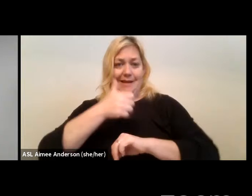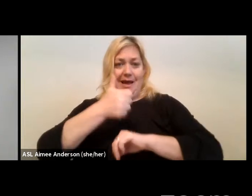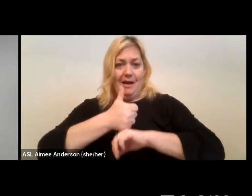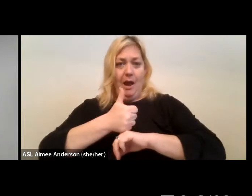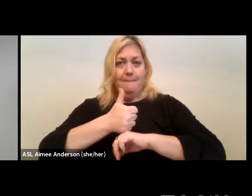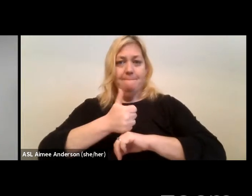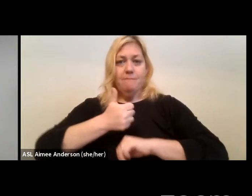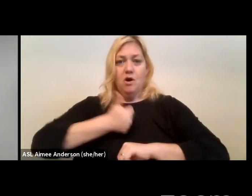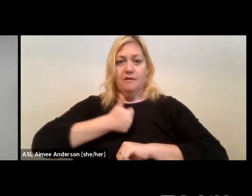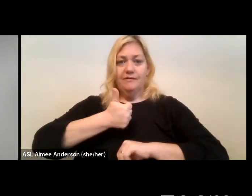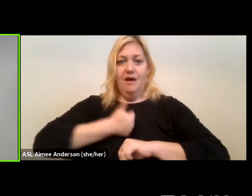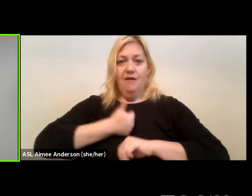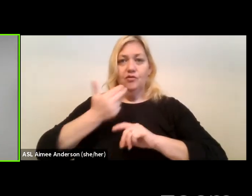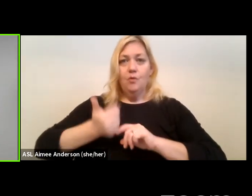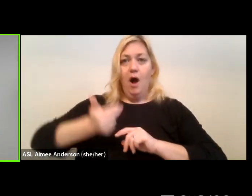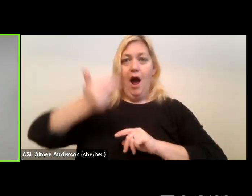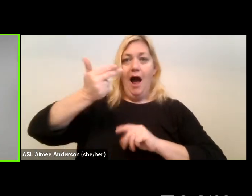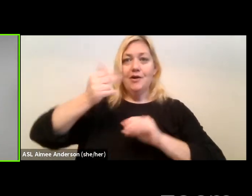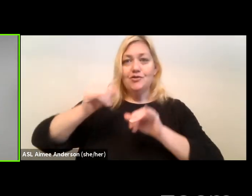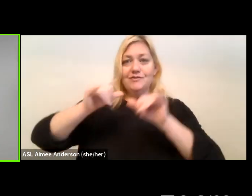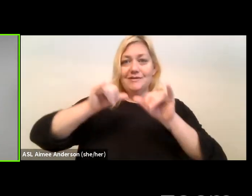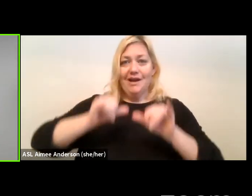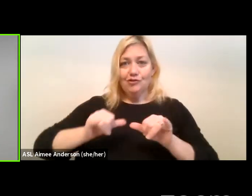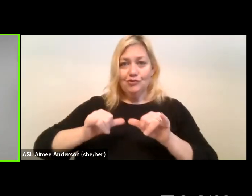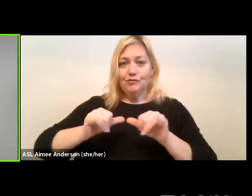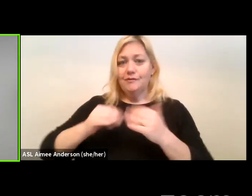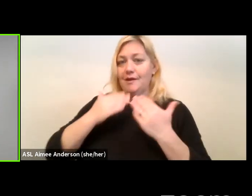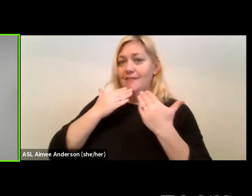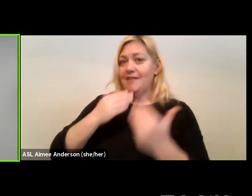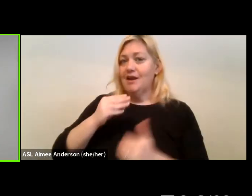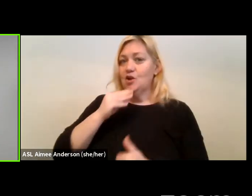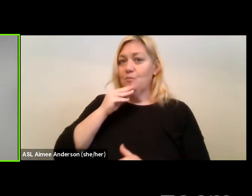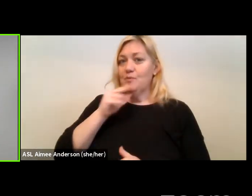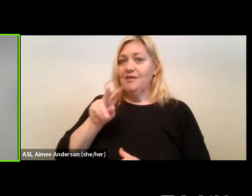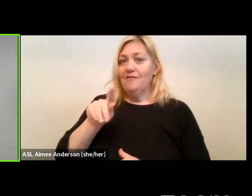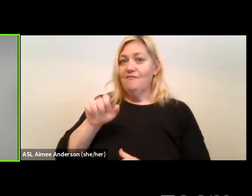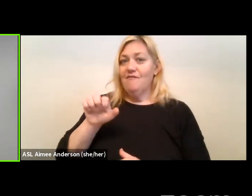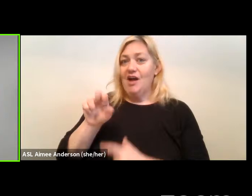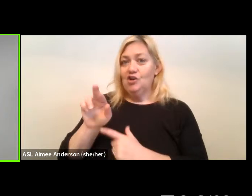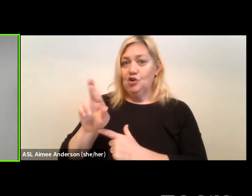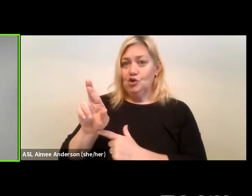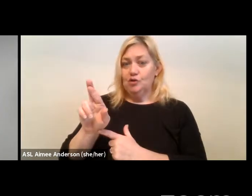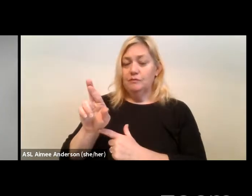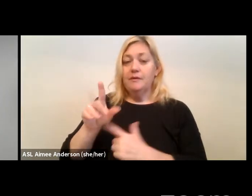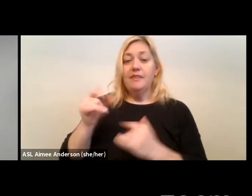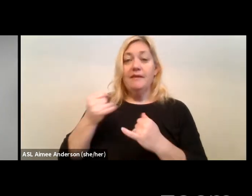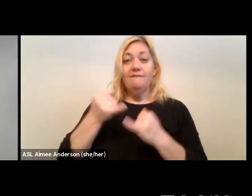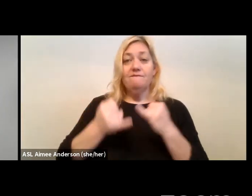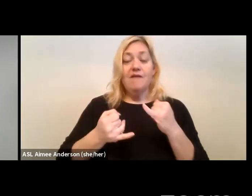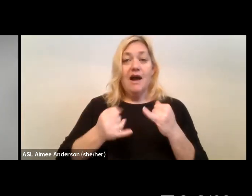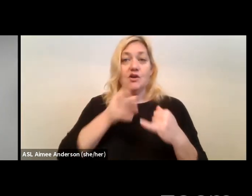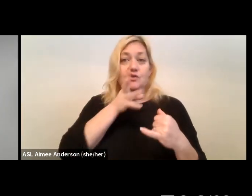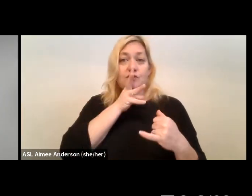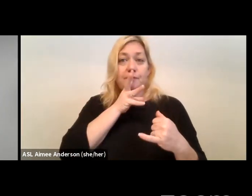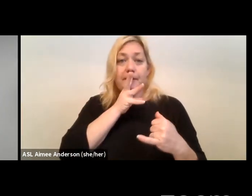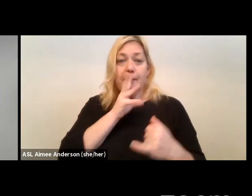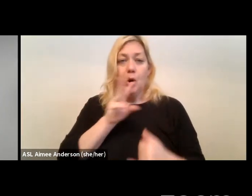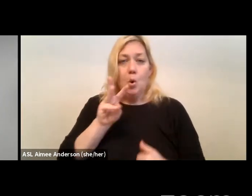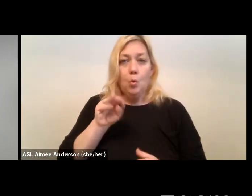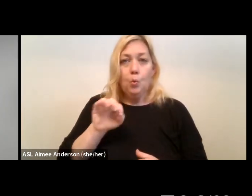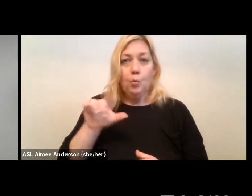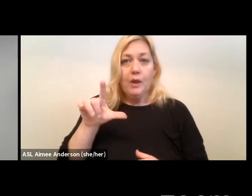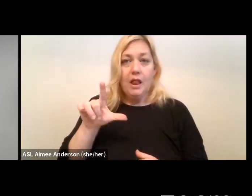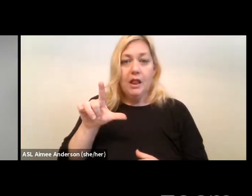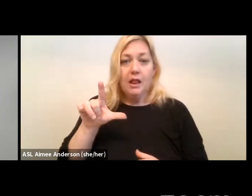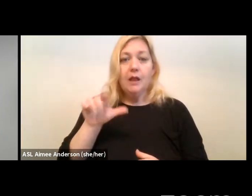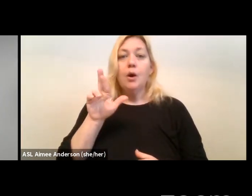you. Thank you, Ms. Bittner. And the final speaker. That will be Will